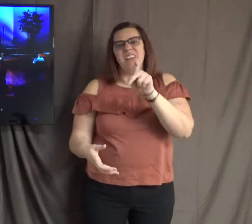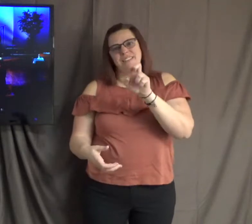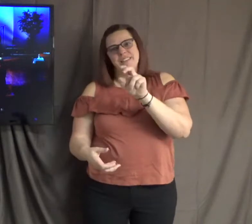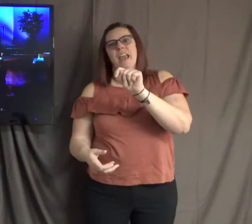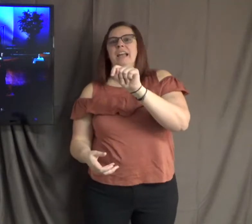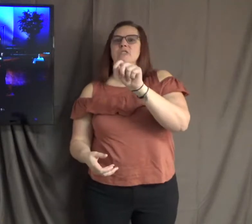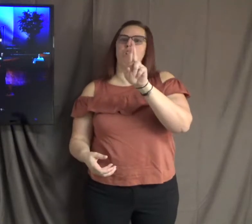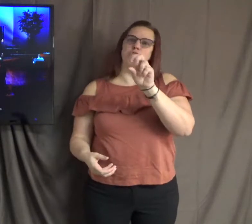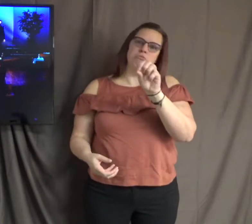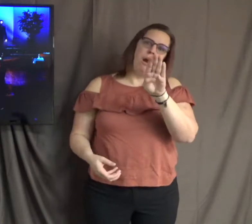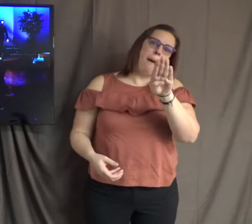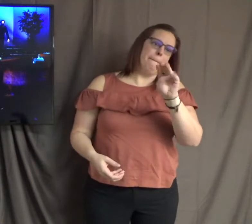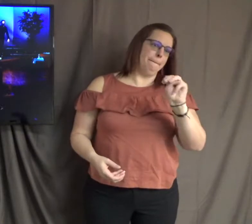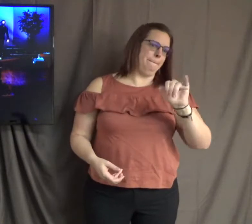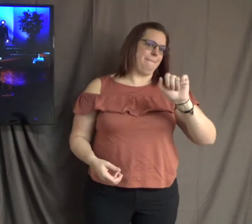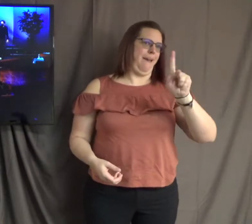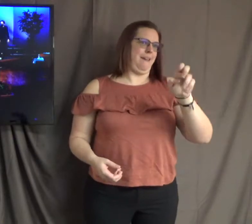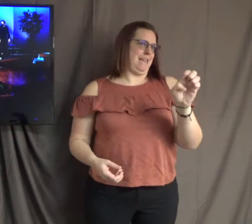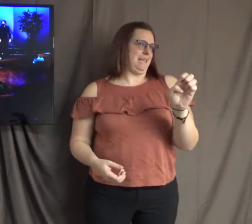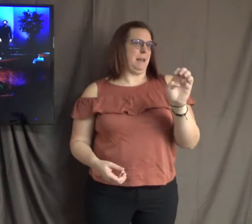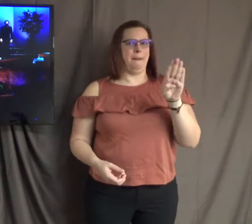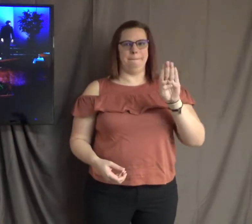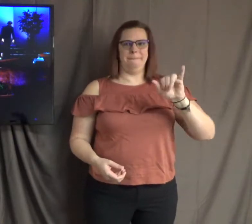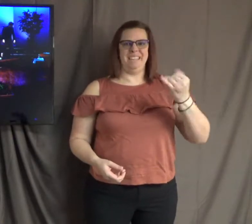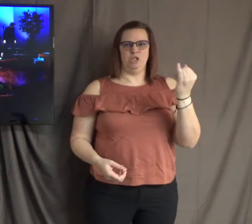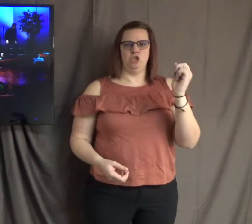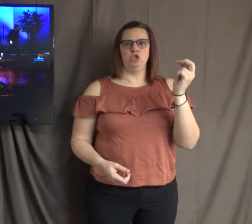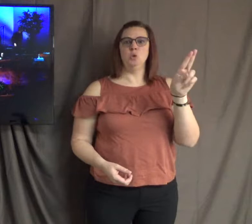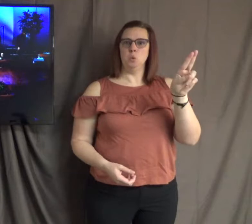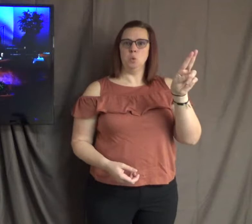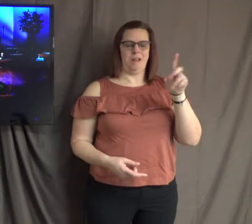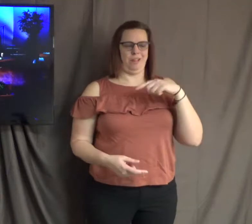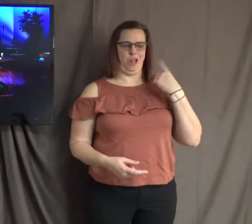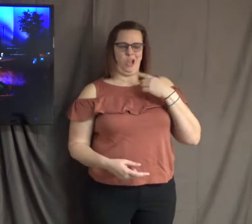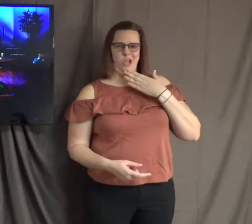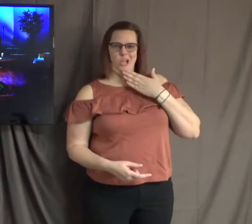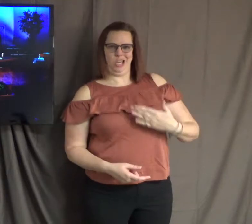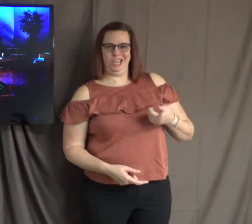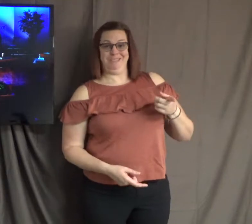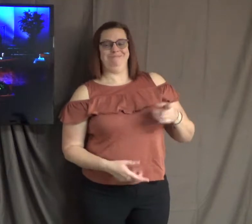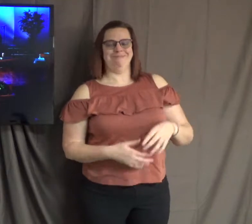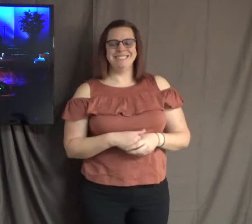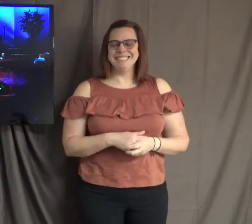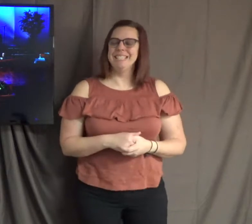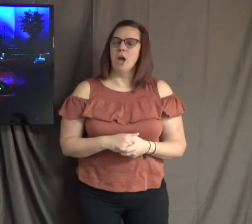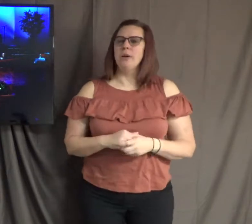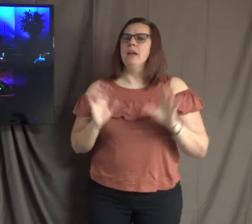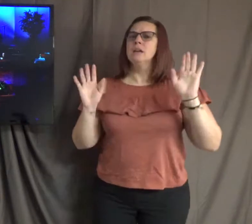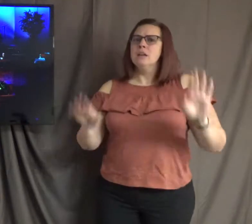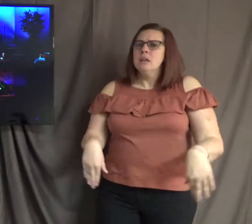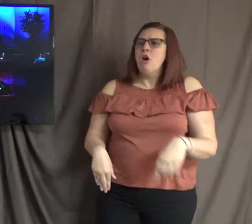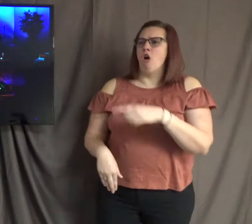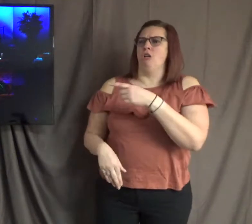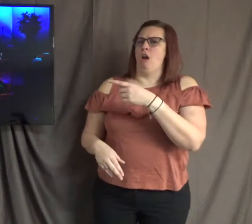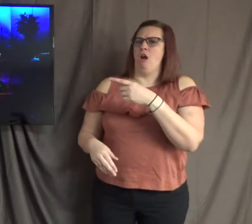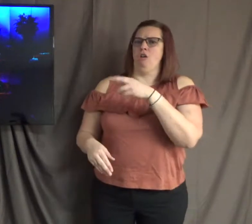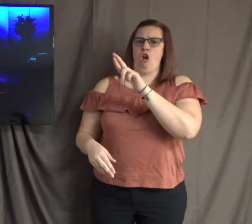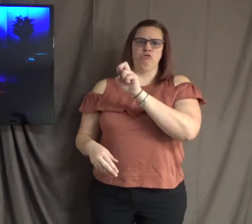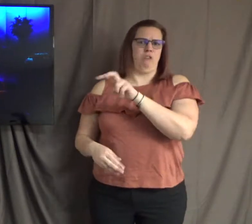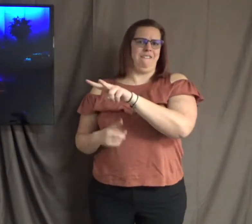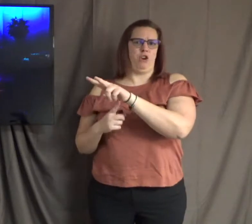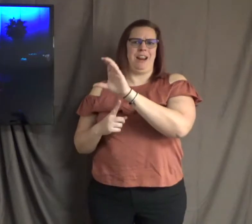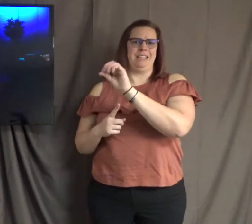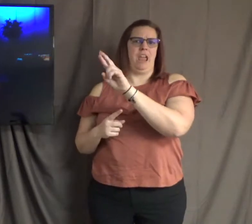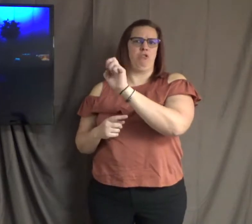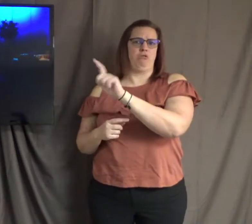Bijou. Looking good today, fellas. A special shout out to Reverend Carol Wilkie this morning. We haven't been